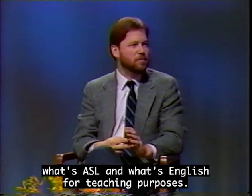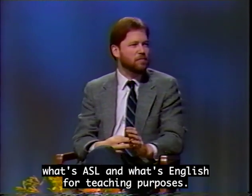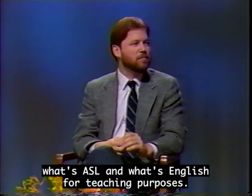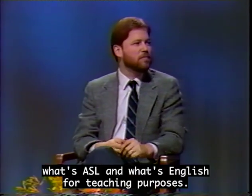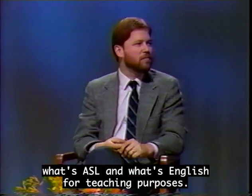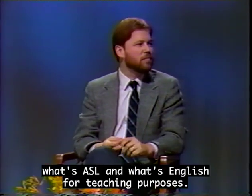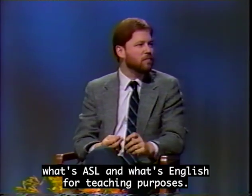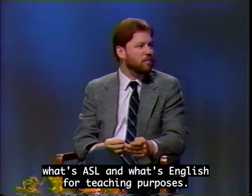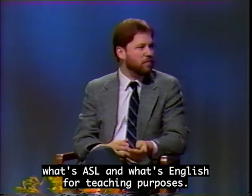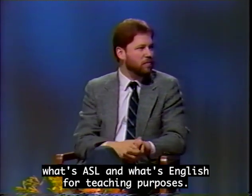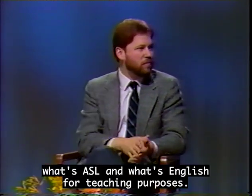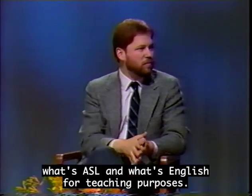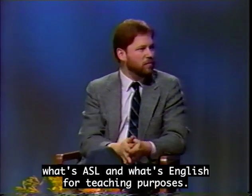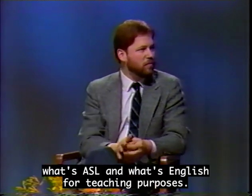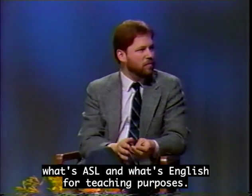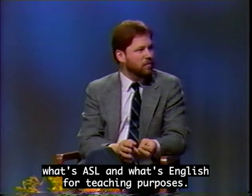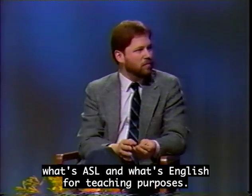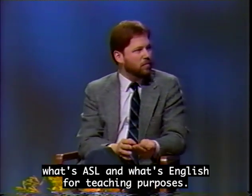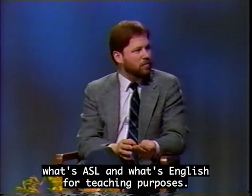ASL and what's English for teaching purposes.